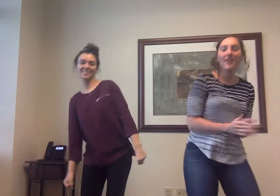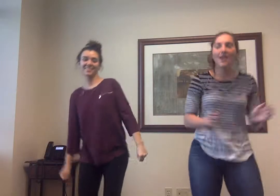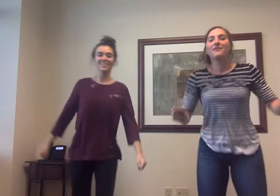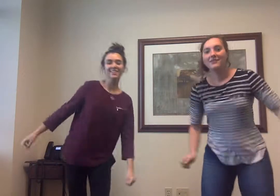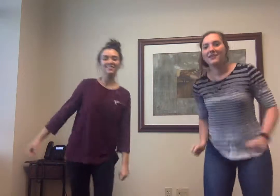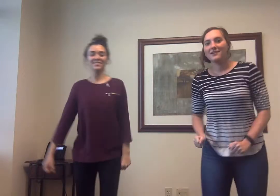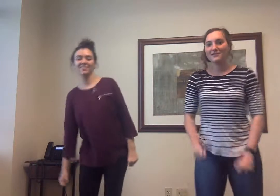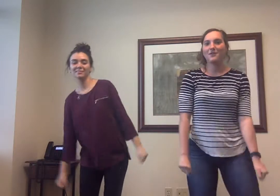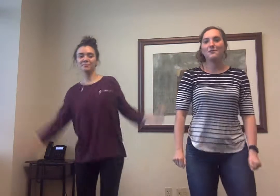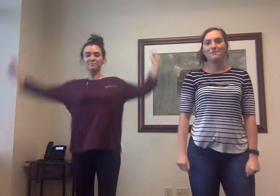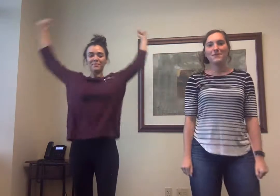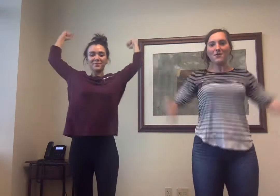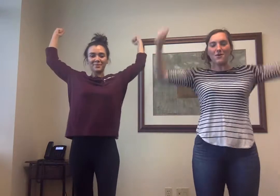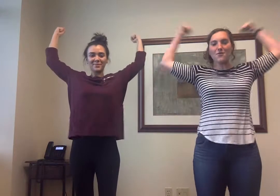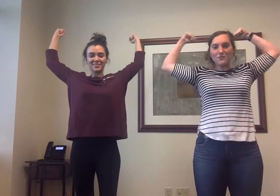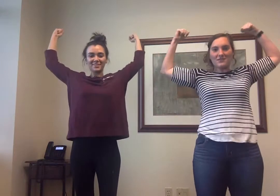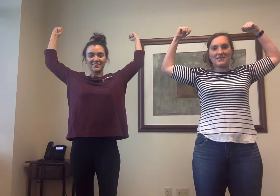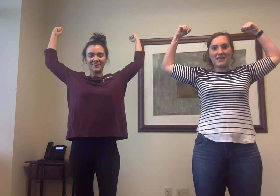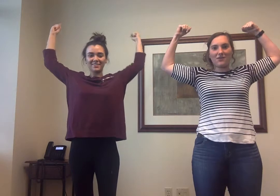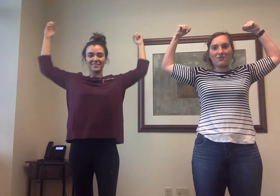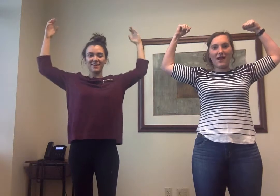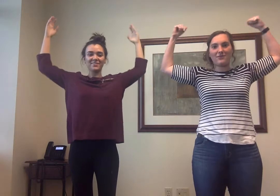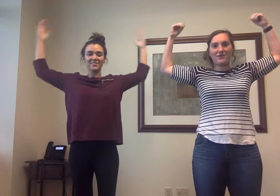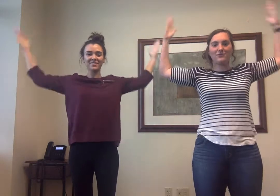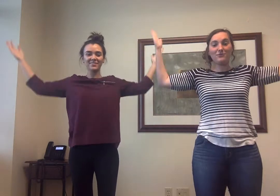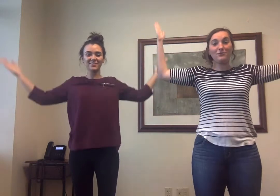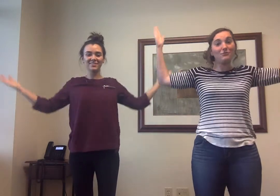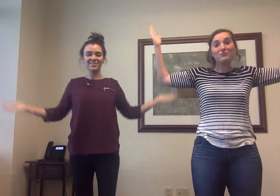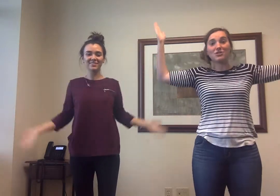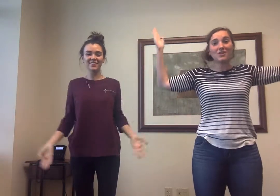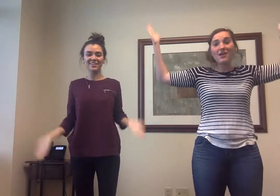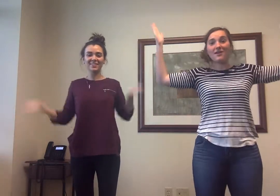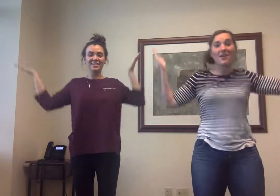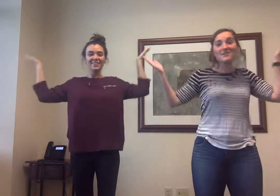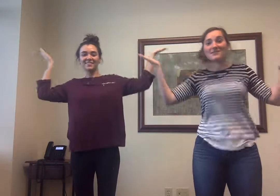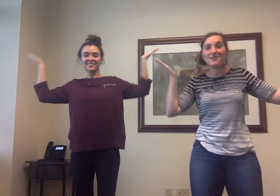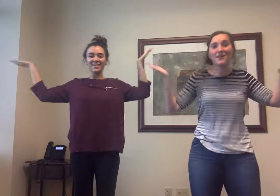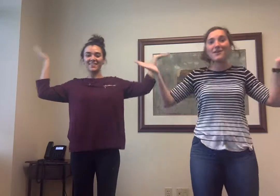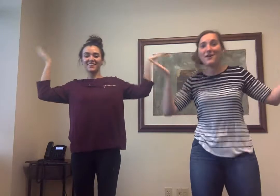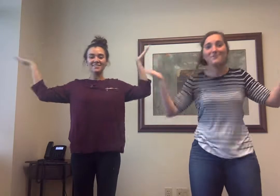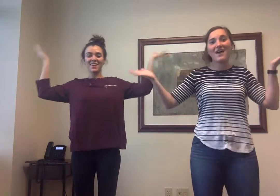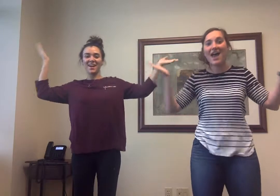I love so bold to see a revolution somehow.